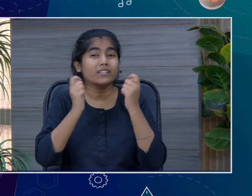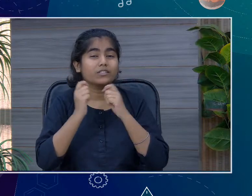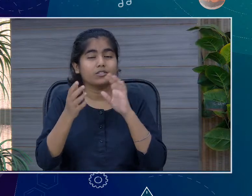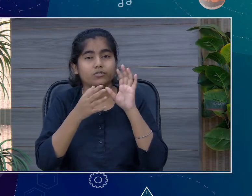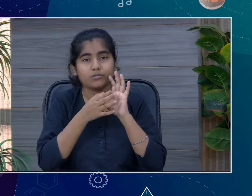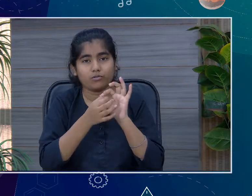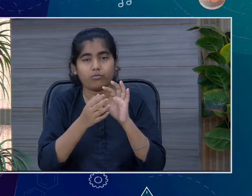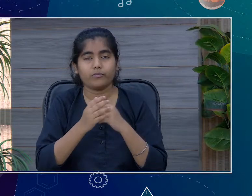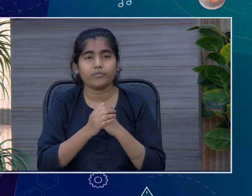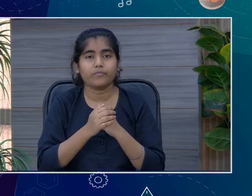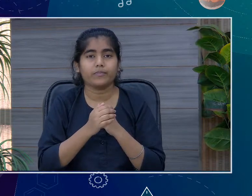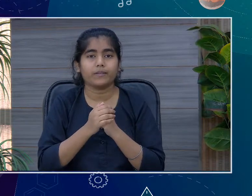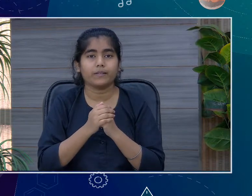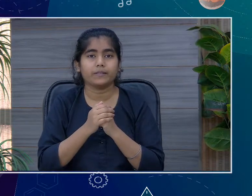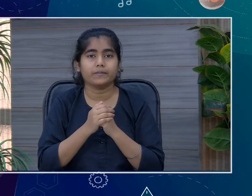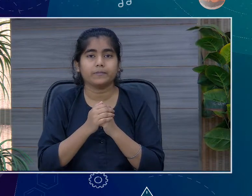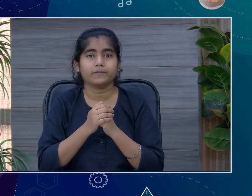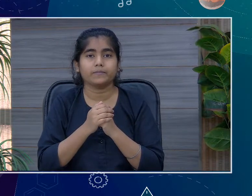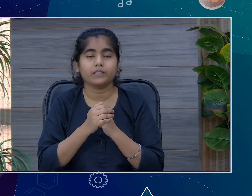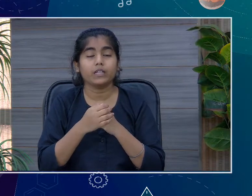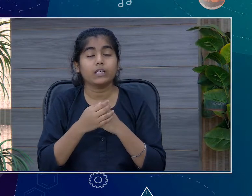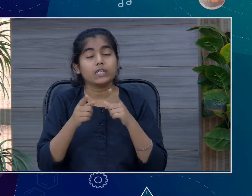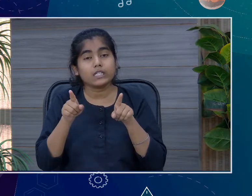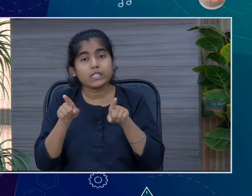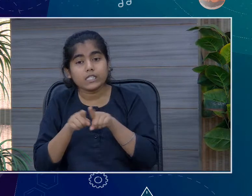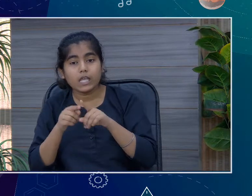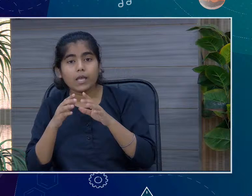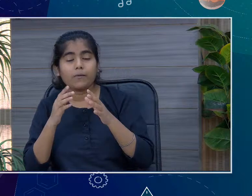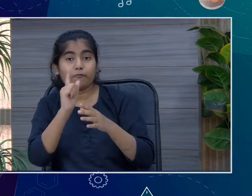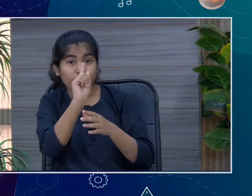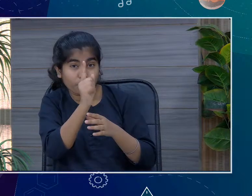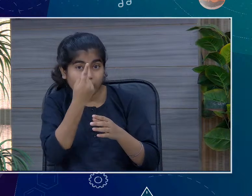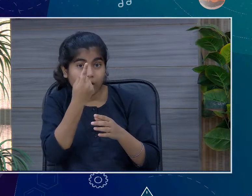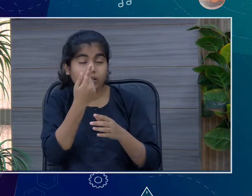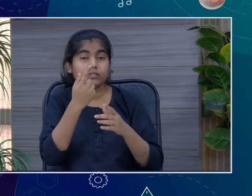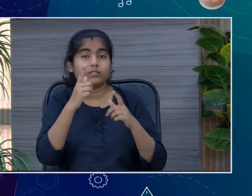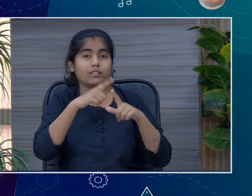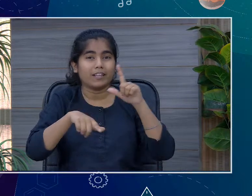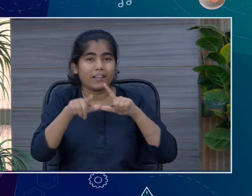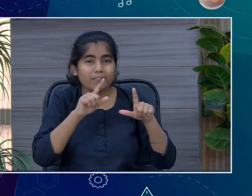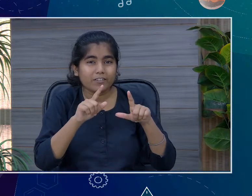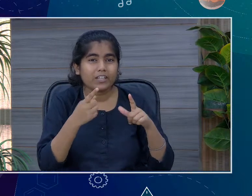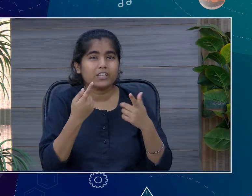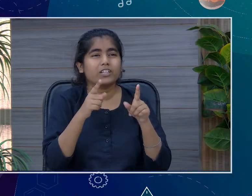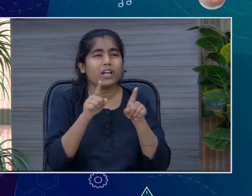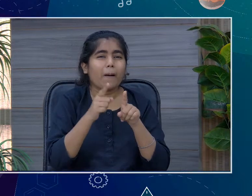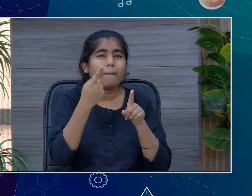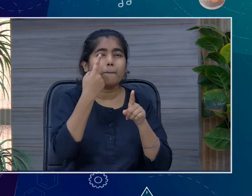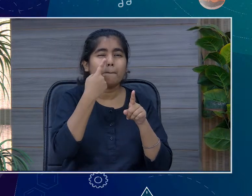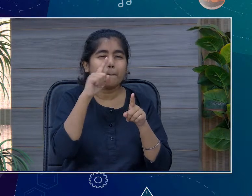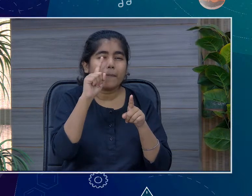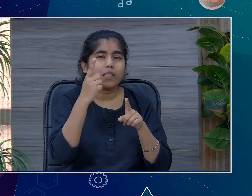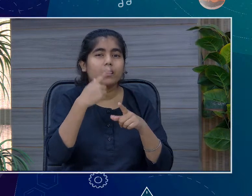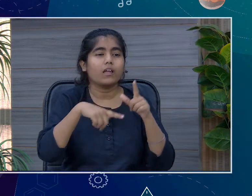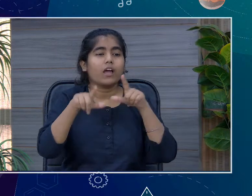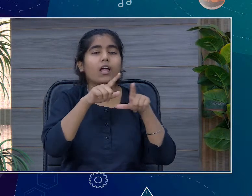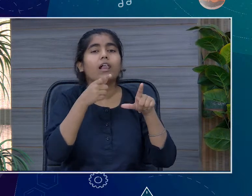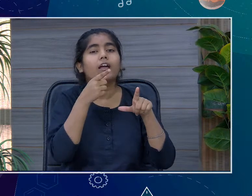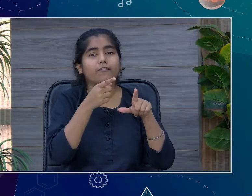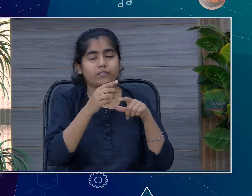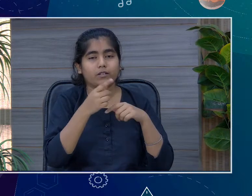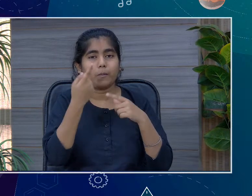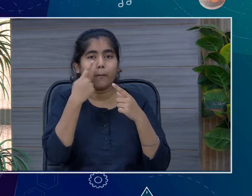be defined as a language, a first language, a mother tongue of the deaf community, and it deserves its place